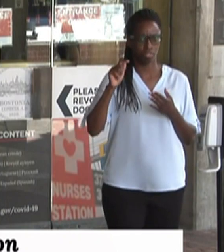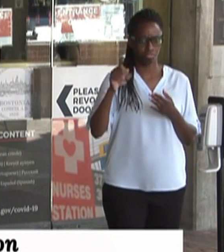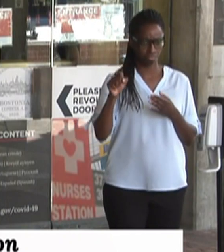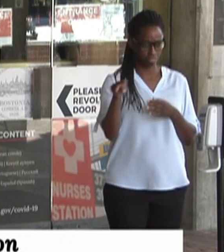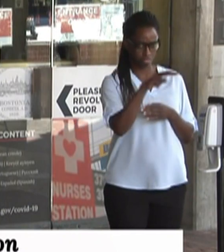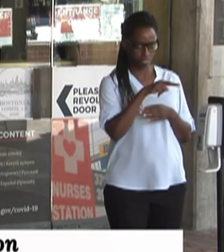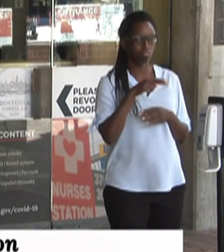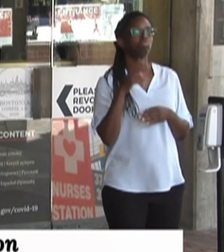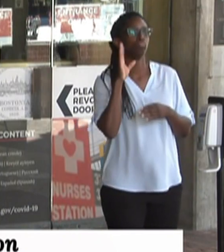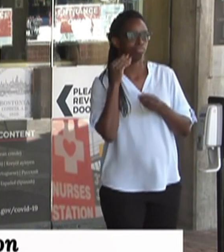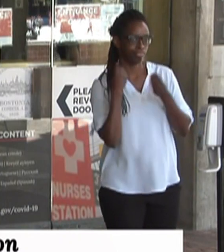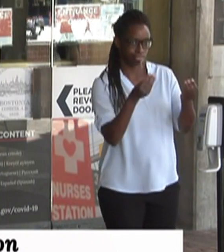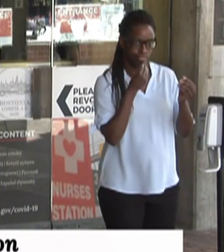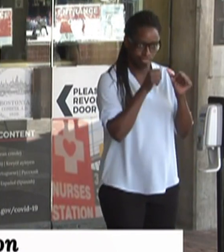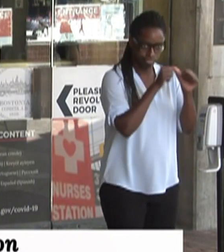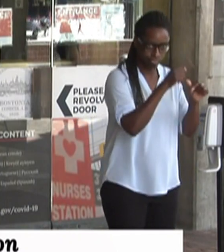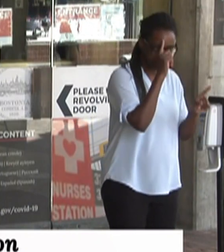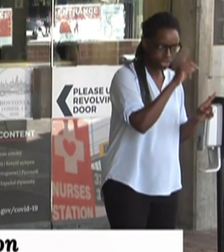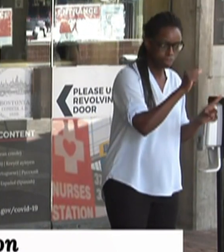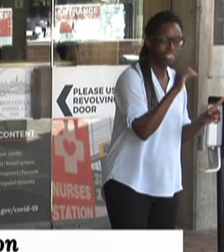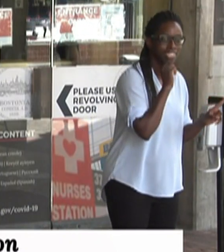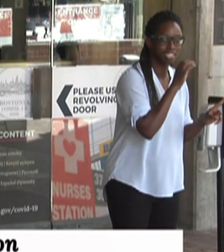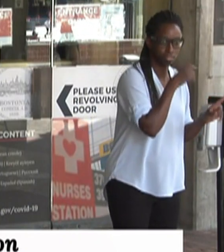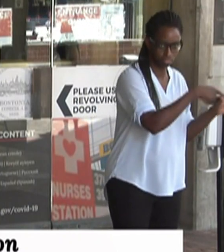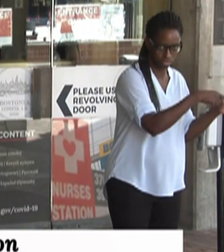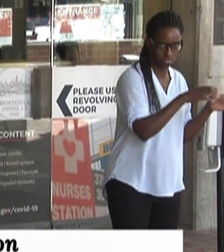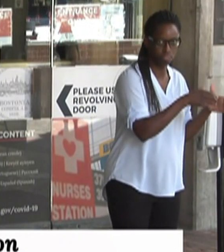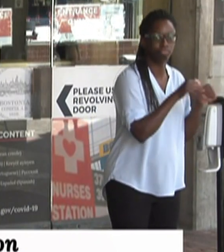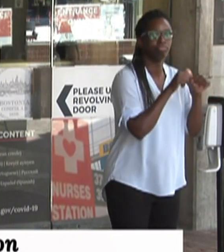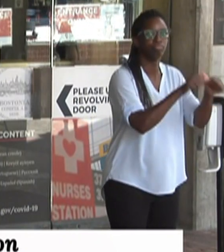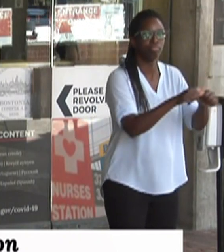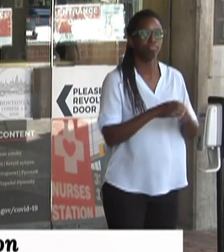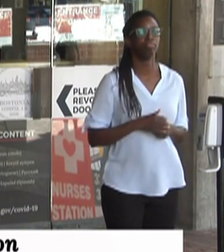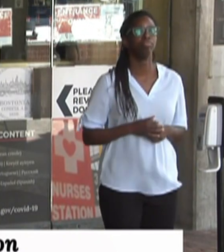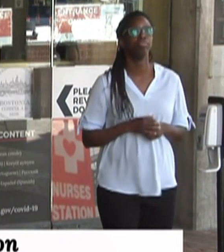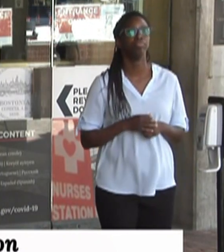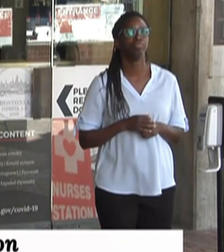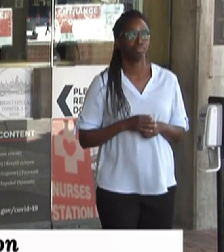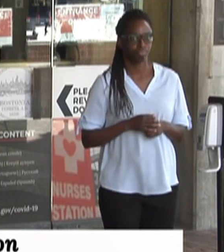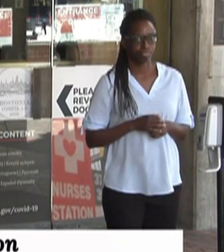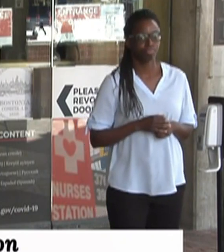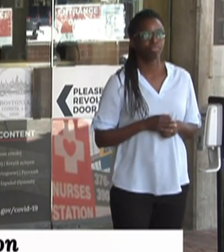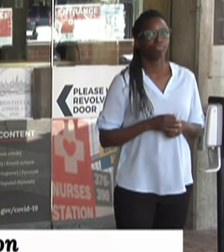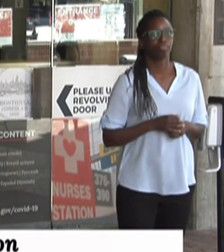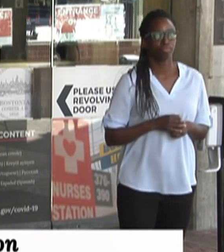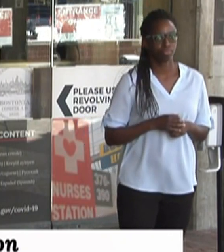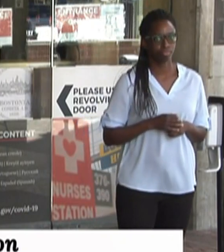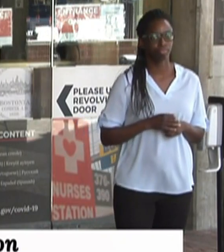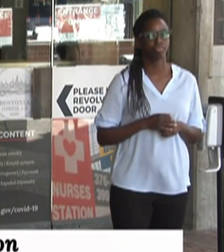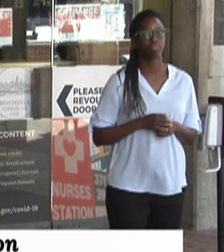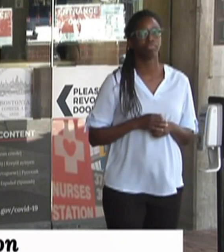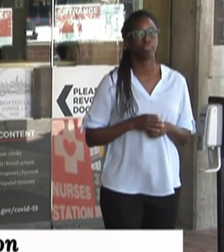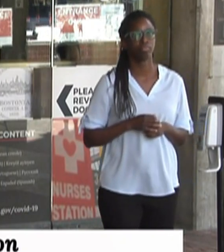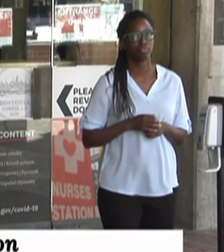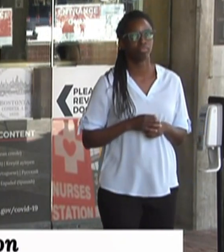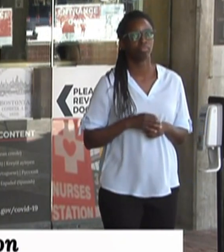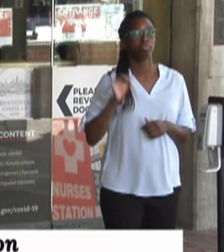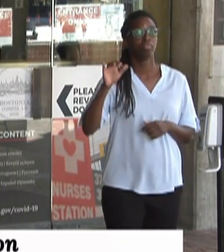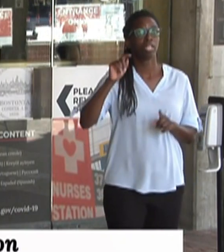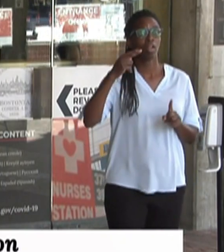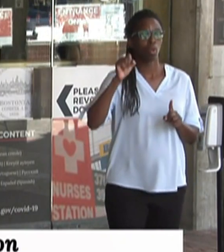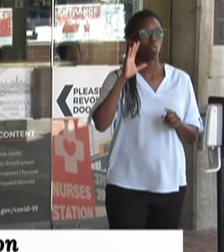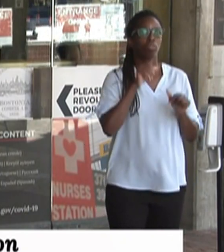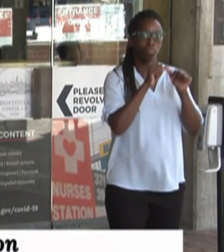have been safe to more seniors, and people with disabilities could stay at home. Many volunteers and caregivers are also in